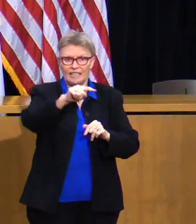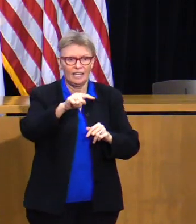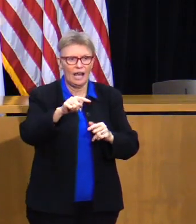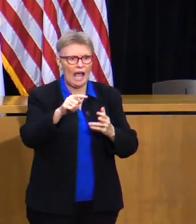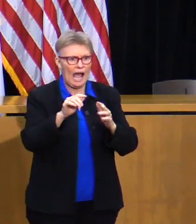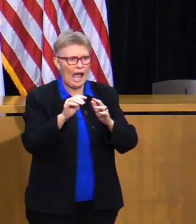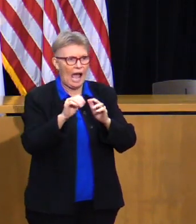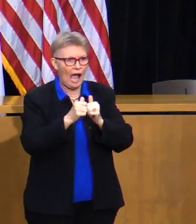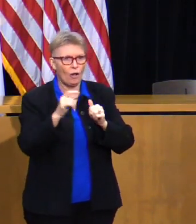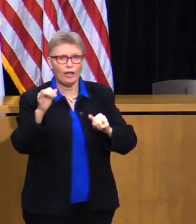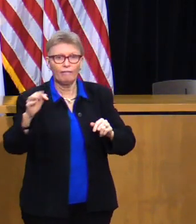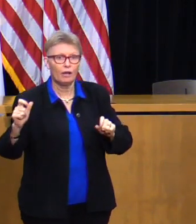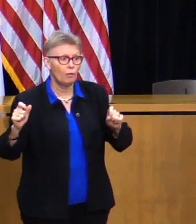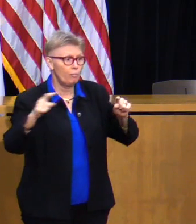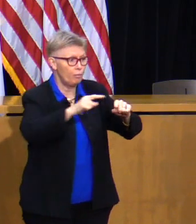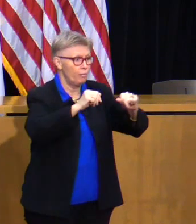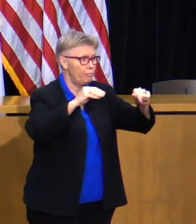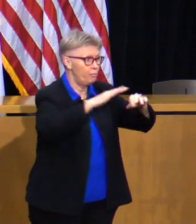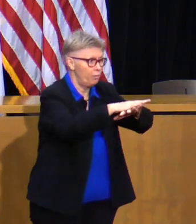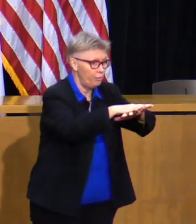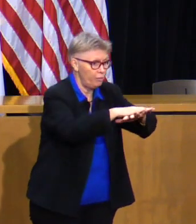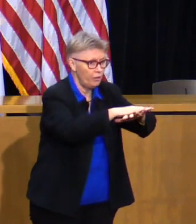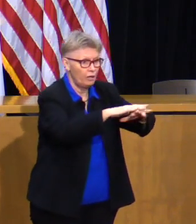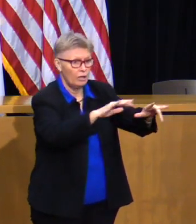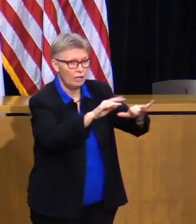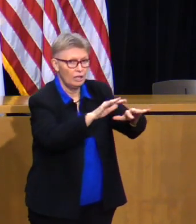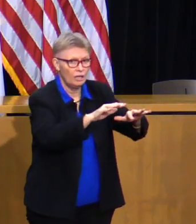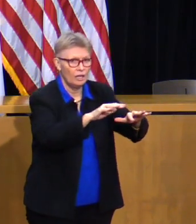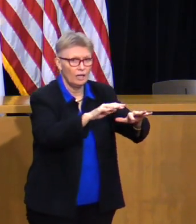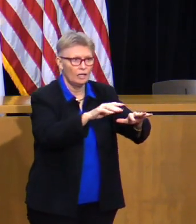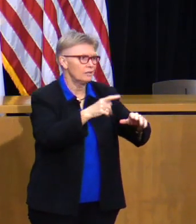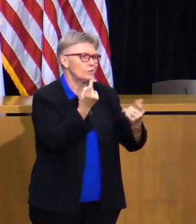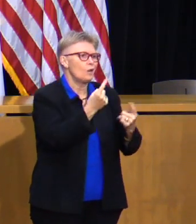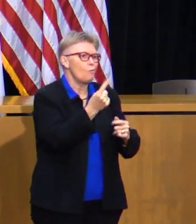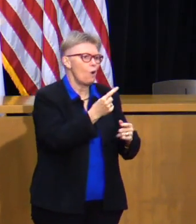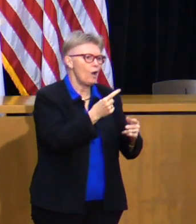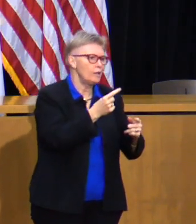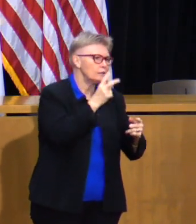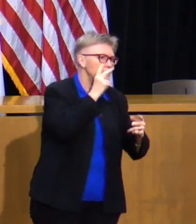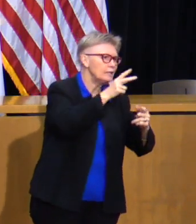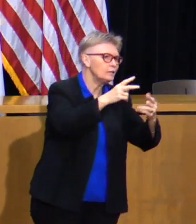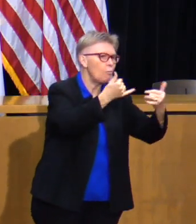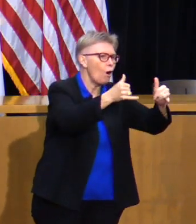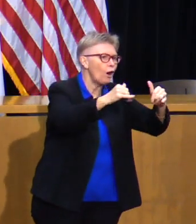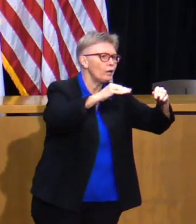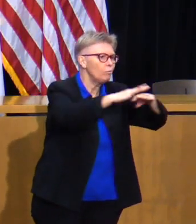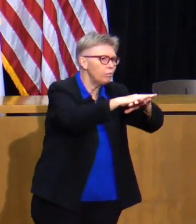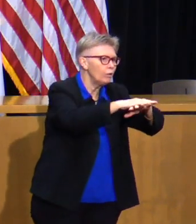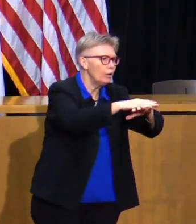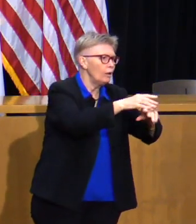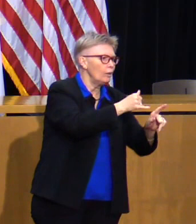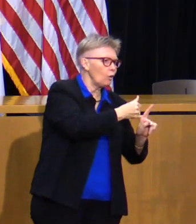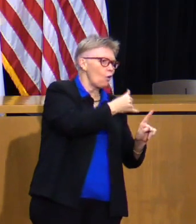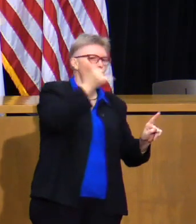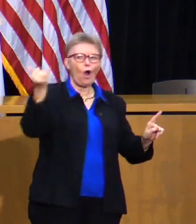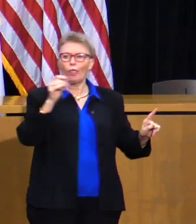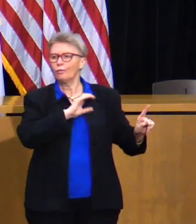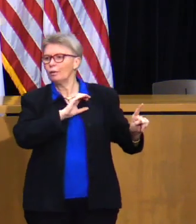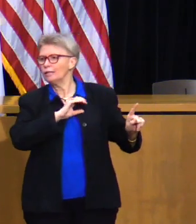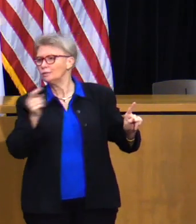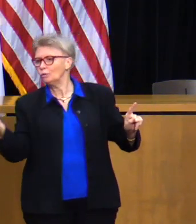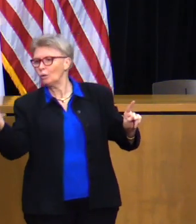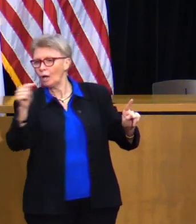home at a lot of these gatherings, even when we get calls and complaints from neighbors and others. And we now have the